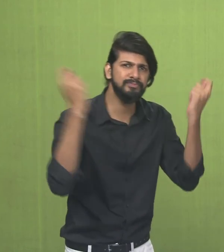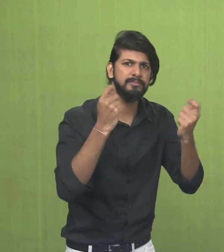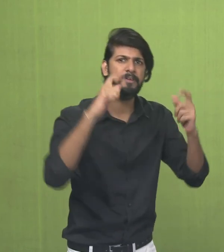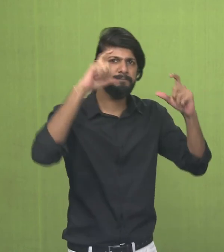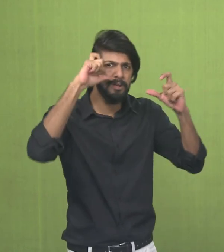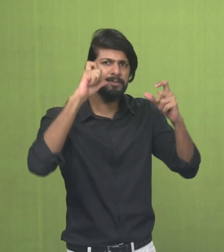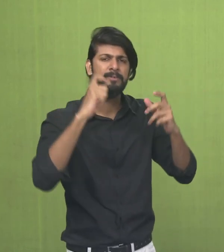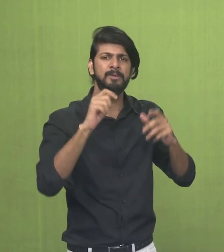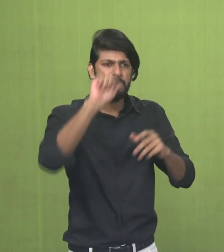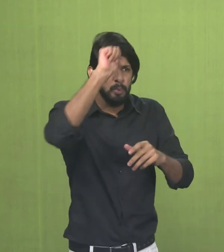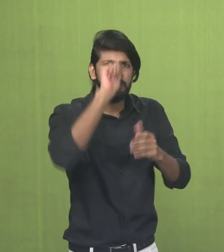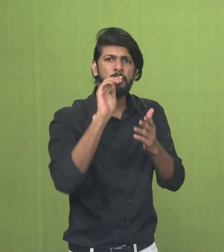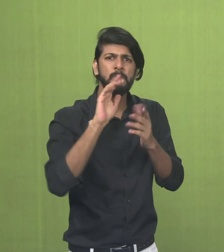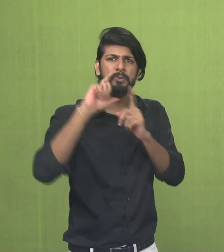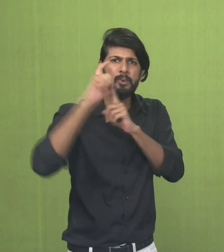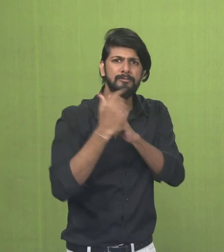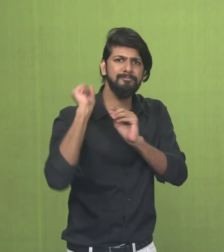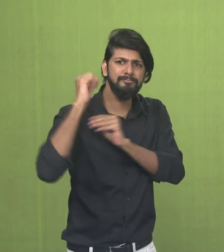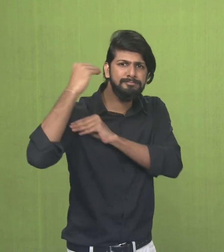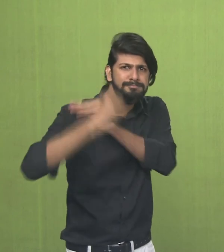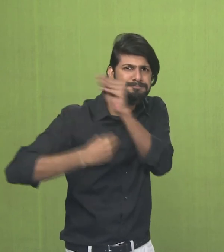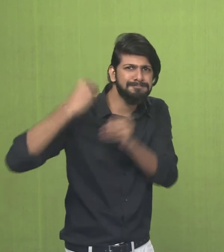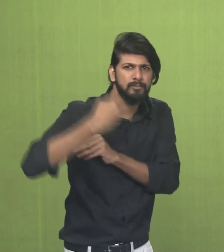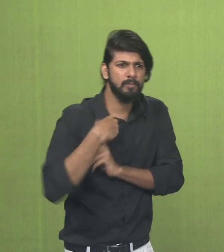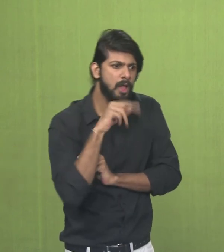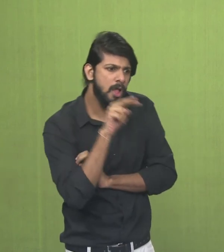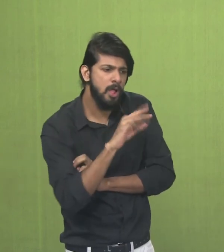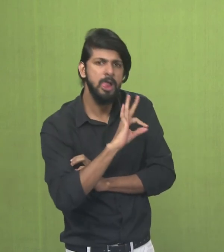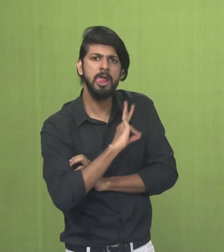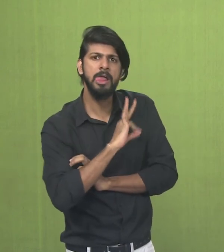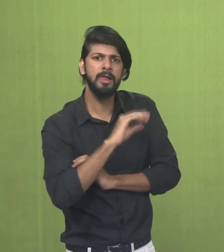For example, the festivals, the monuments,